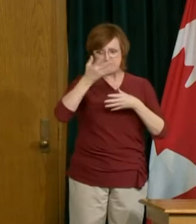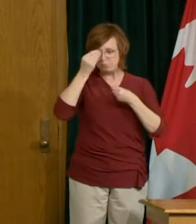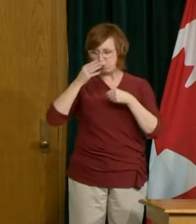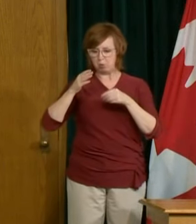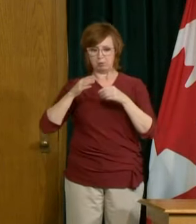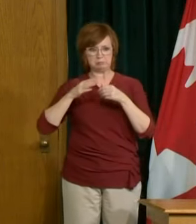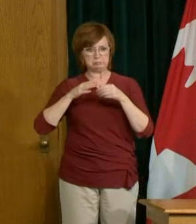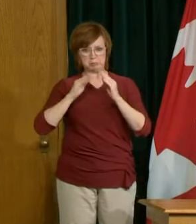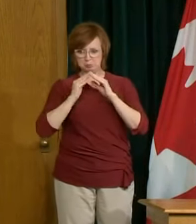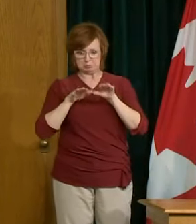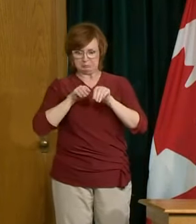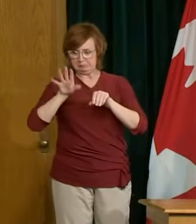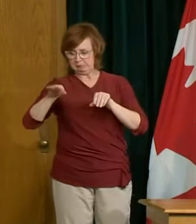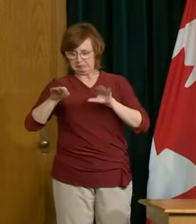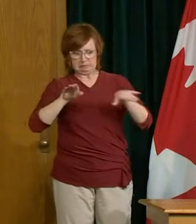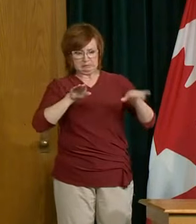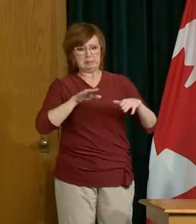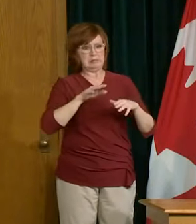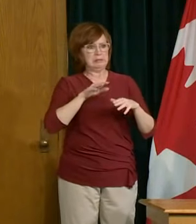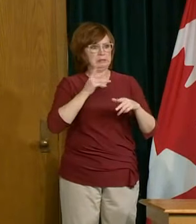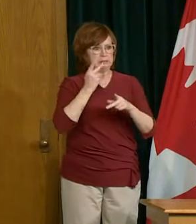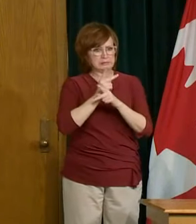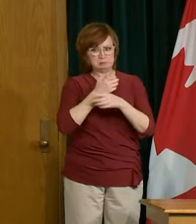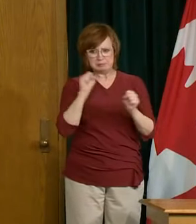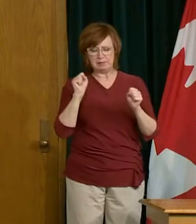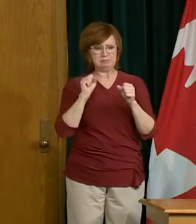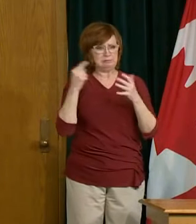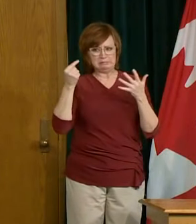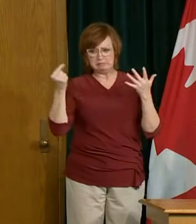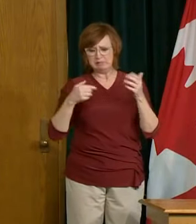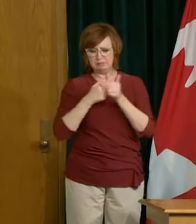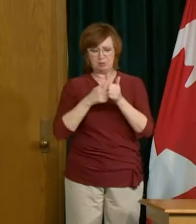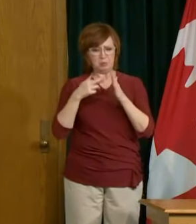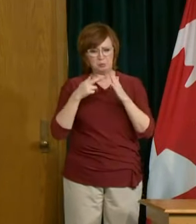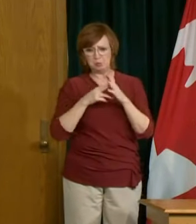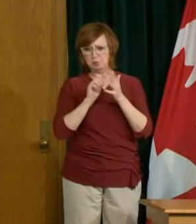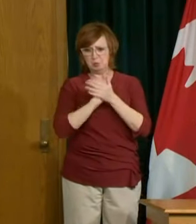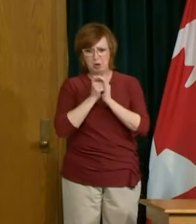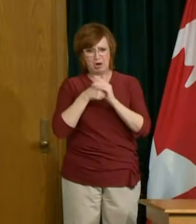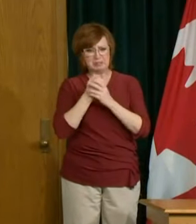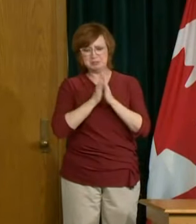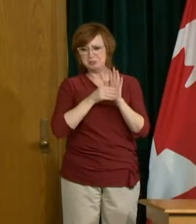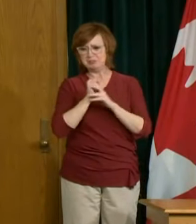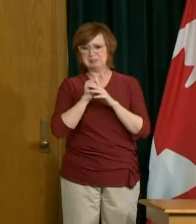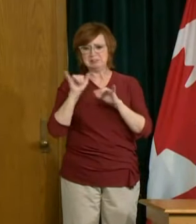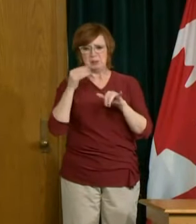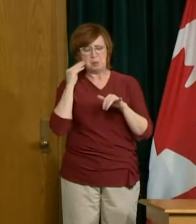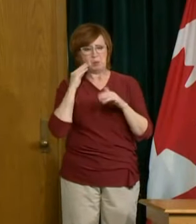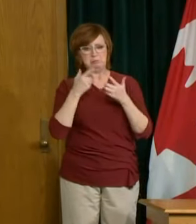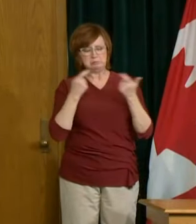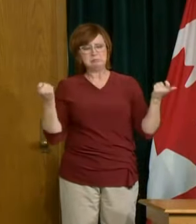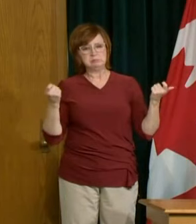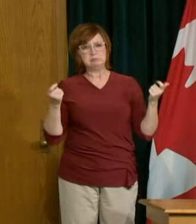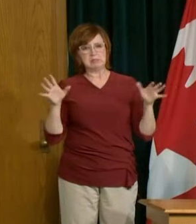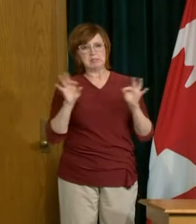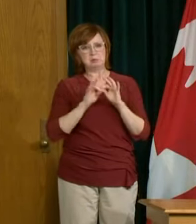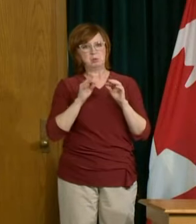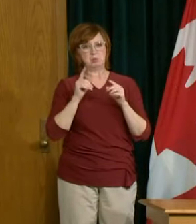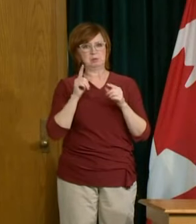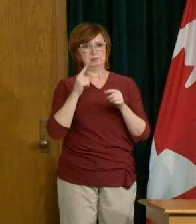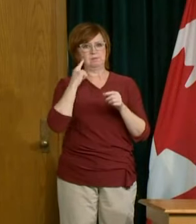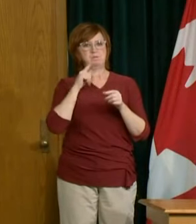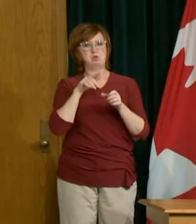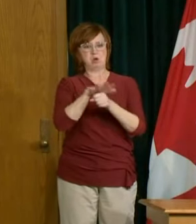an outbreak that has an impact on how people can otherwise access other services going forward, like through reopening, and if they have to